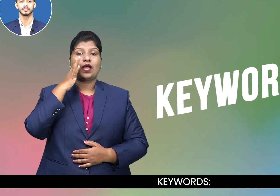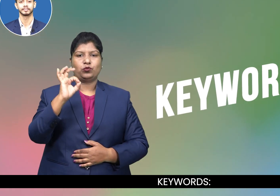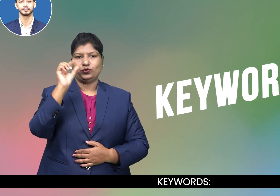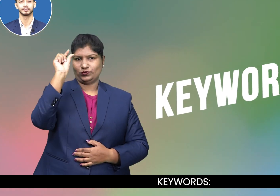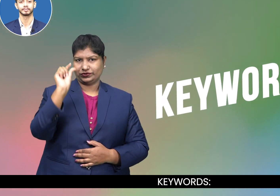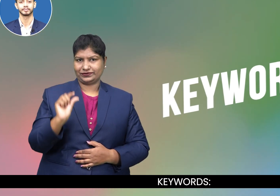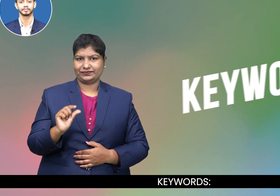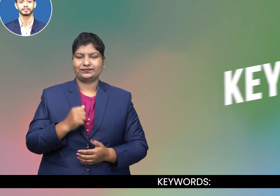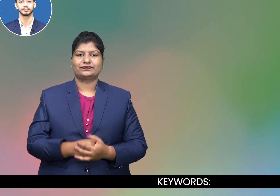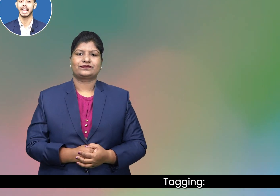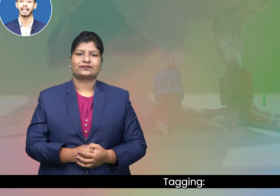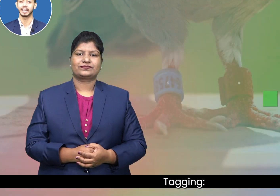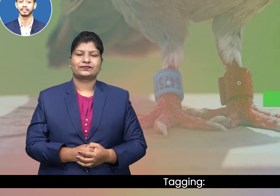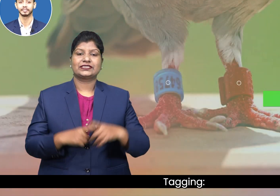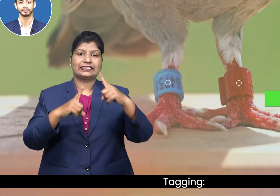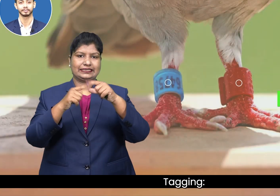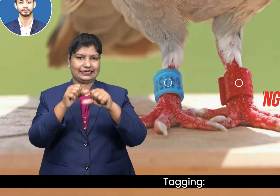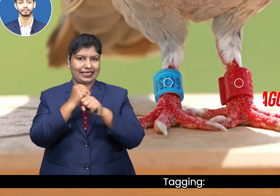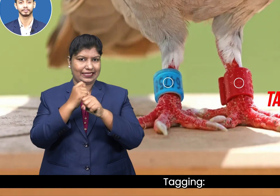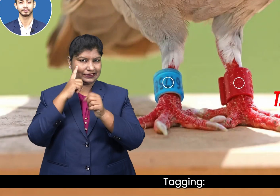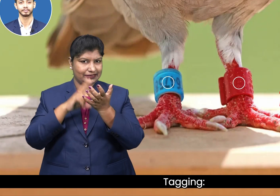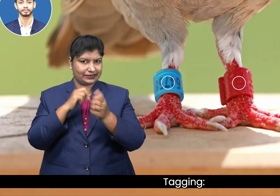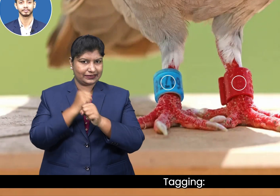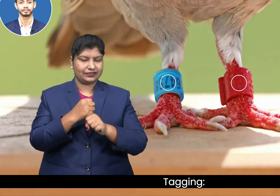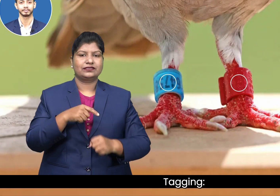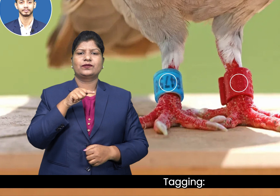Keywords. Tagging.